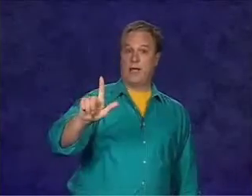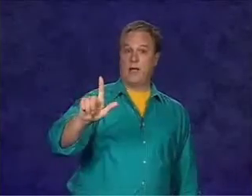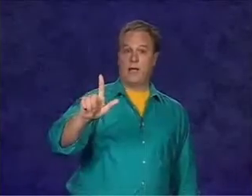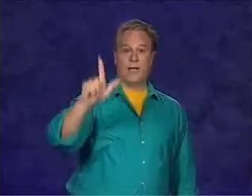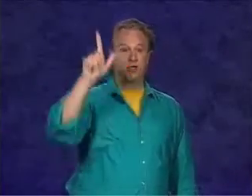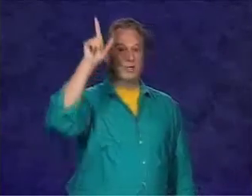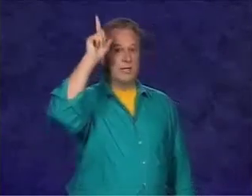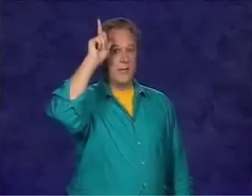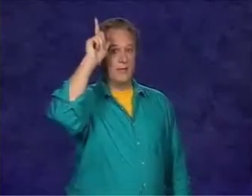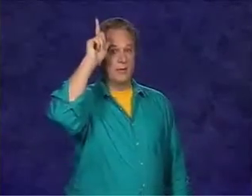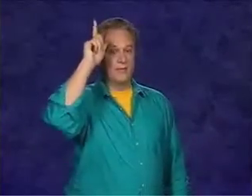L at your temple.